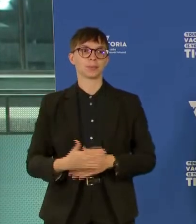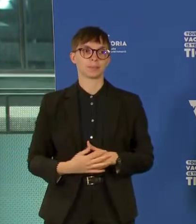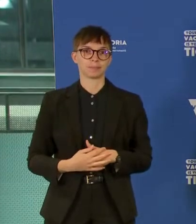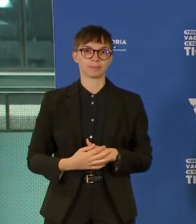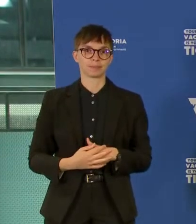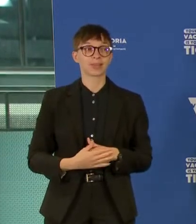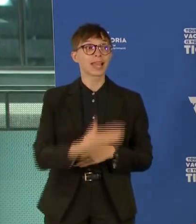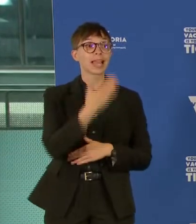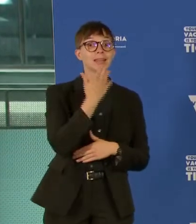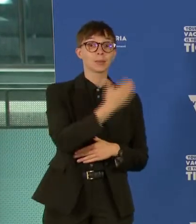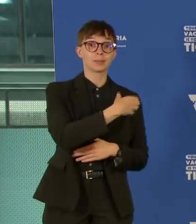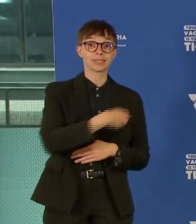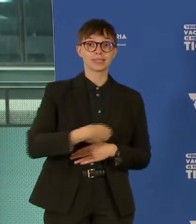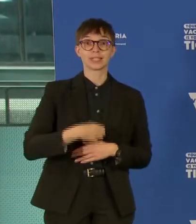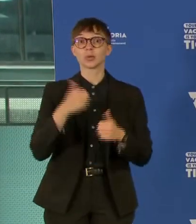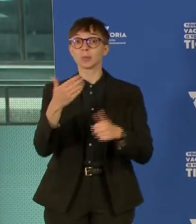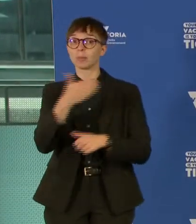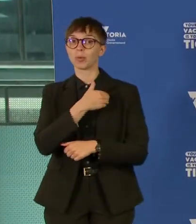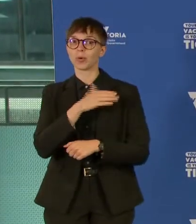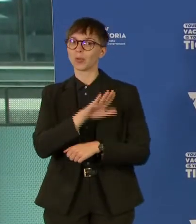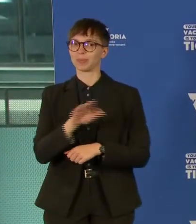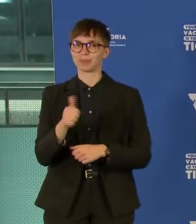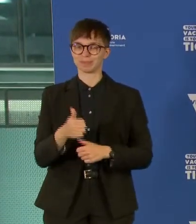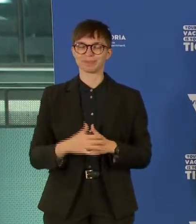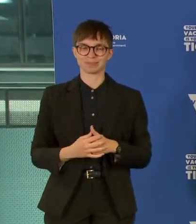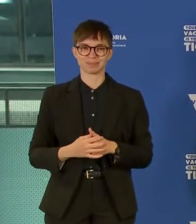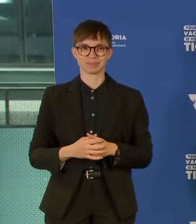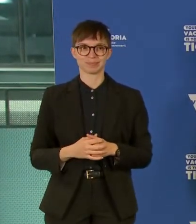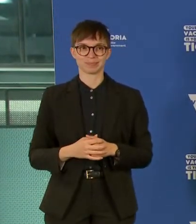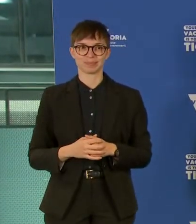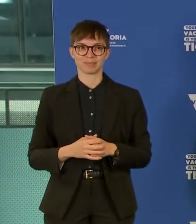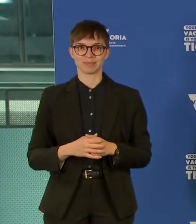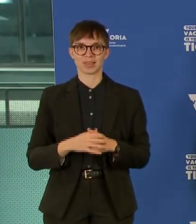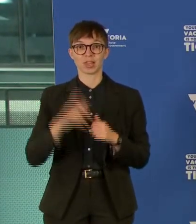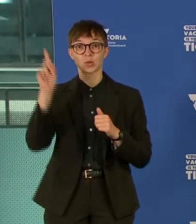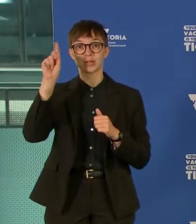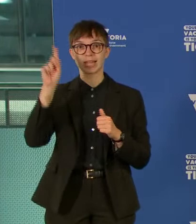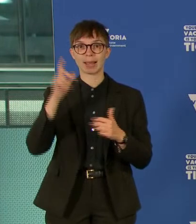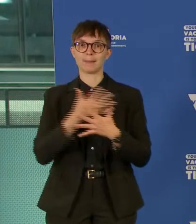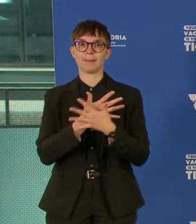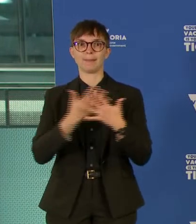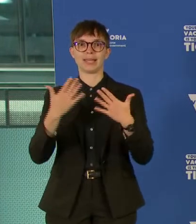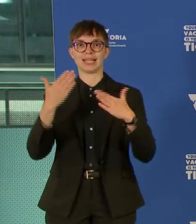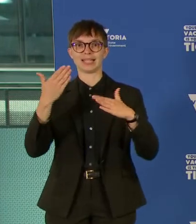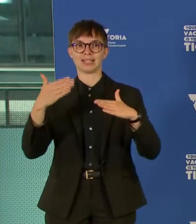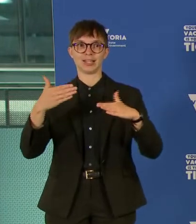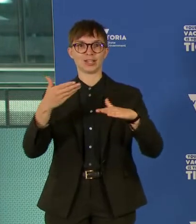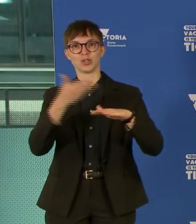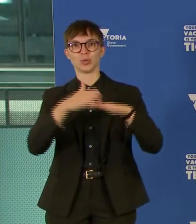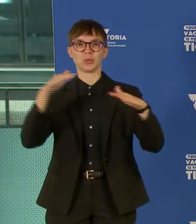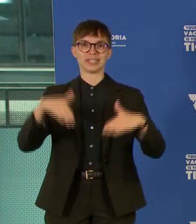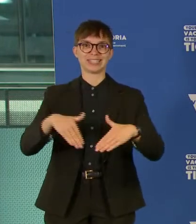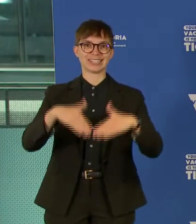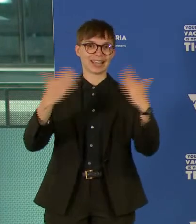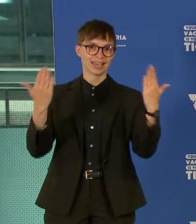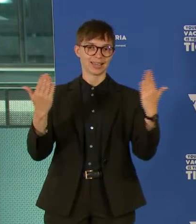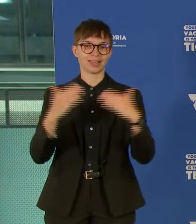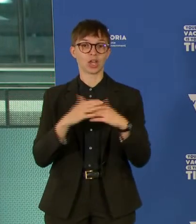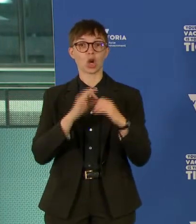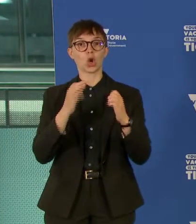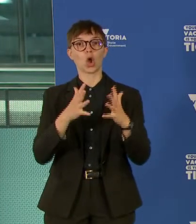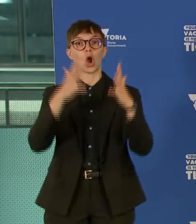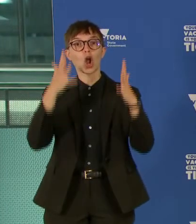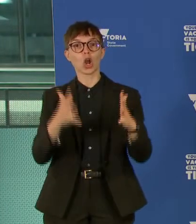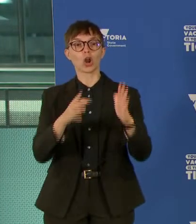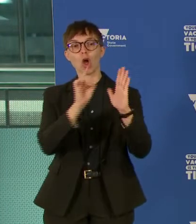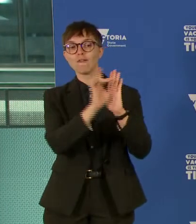Thanks, Minister, and good morning. So today is a significant day for all Victorians, not a wholesale change, but an